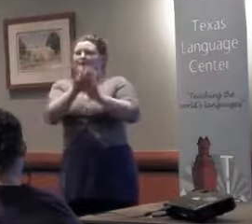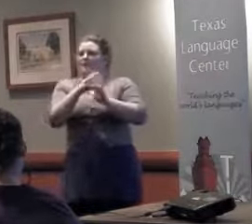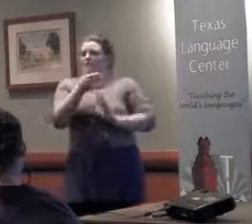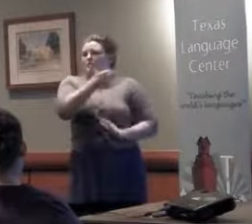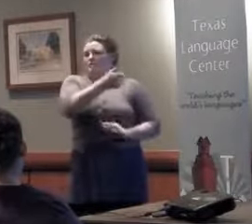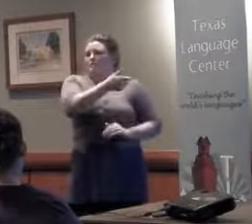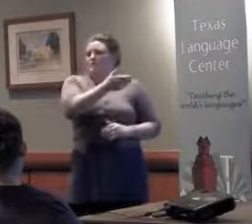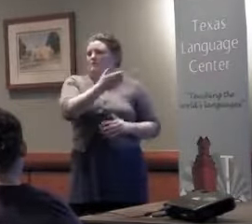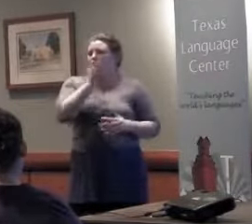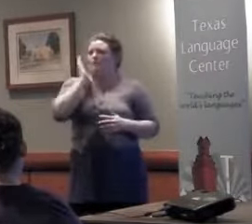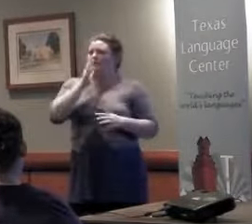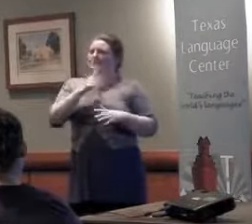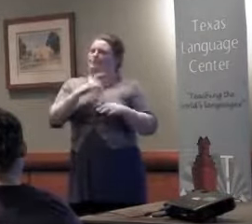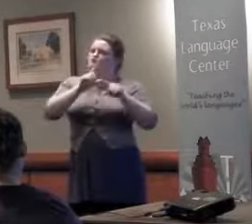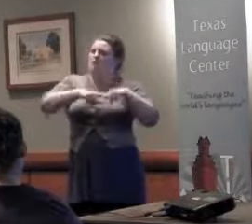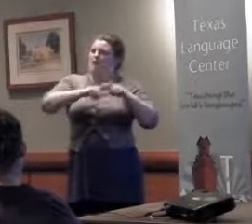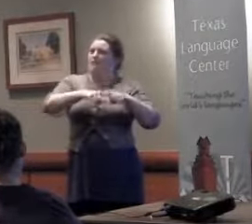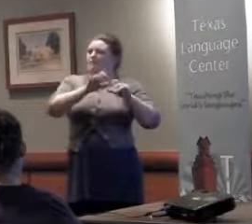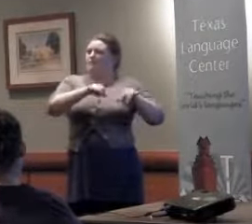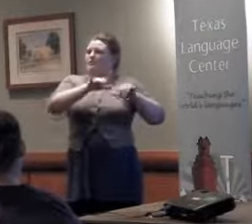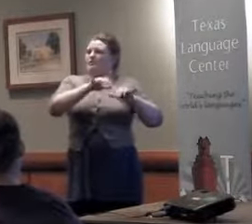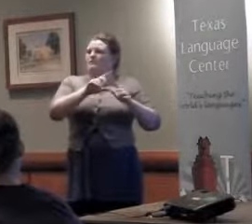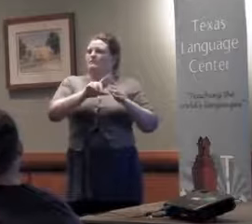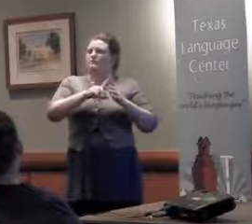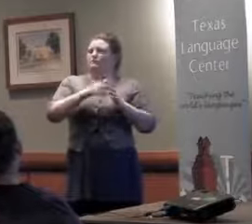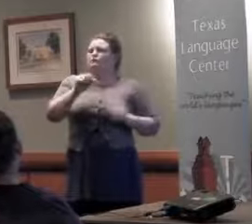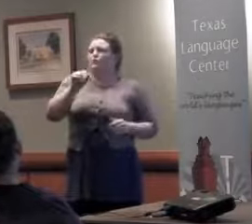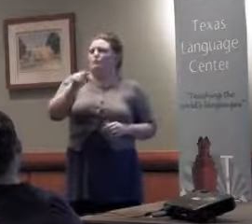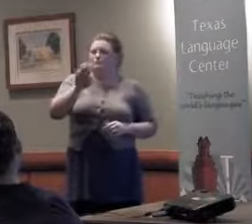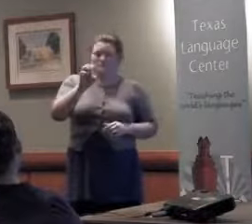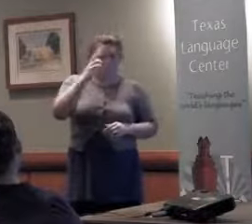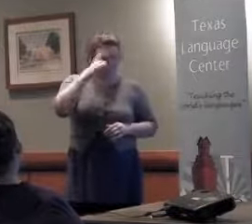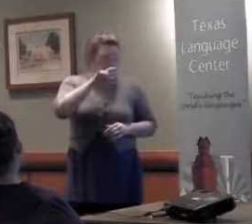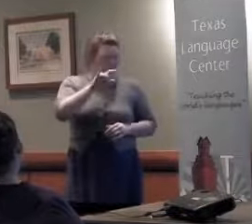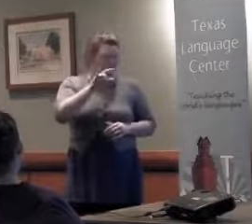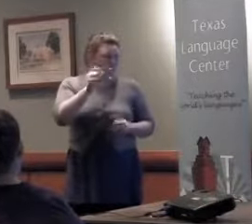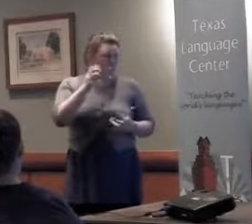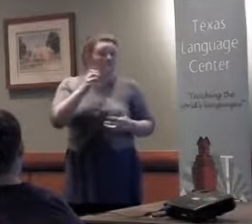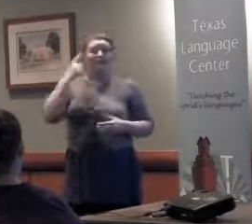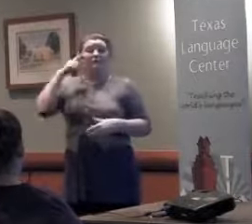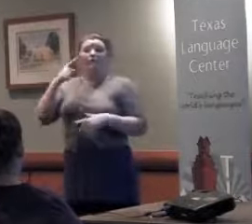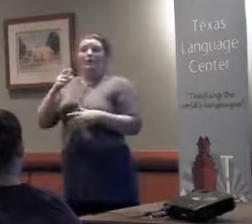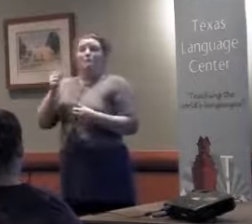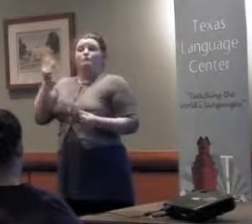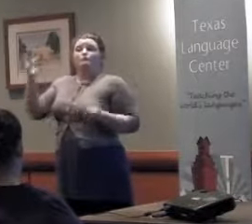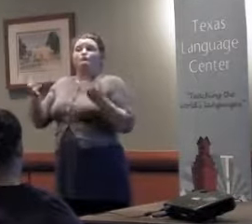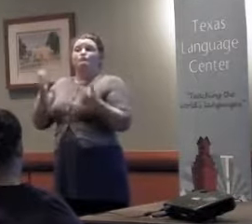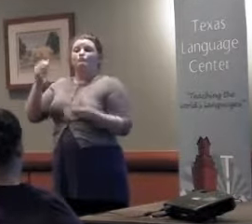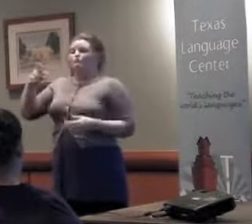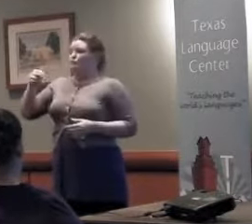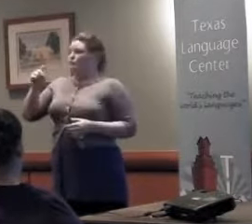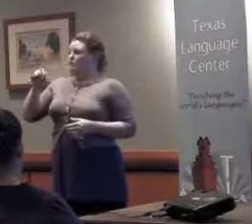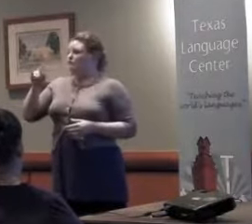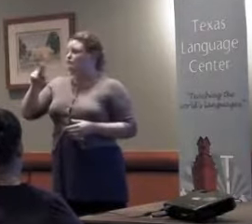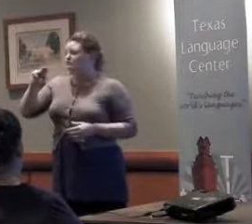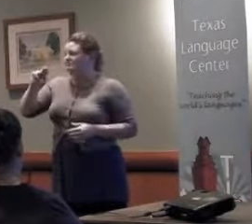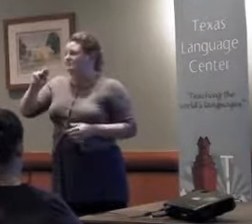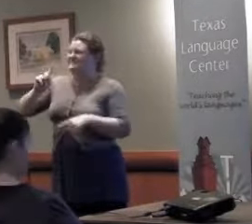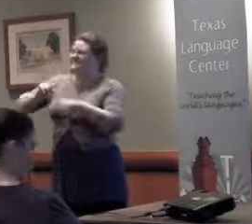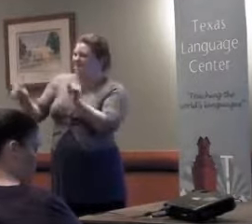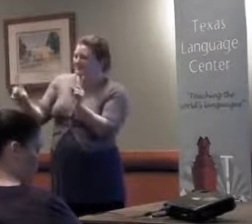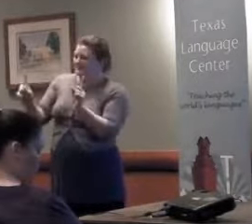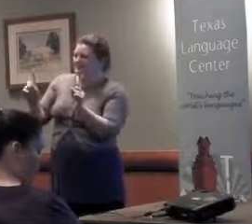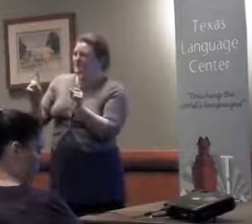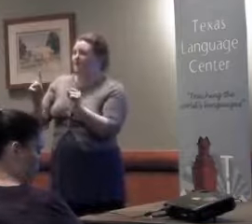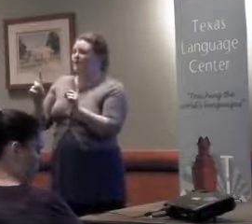kind of the reliable source. For production, that's a little different. So, as I mentioned, not all the